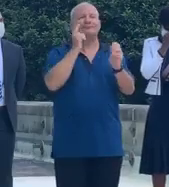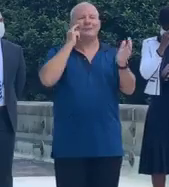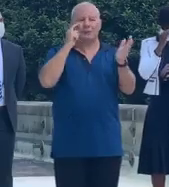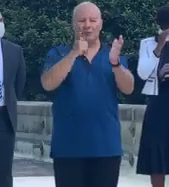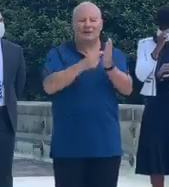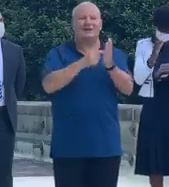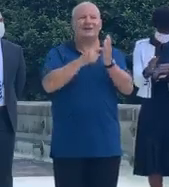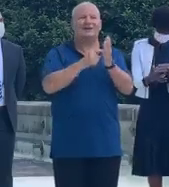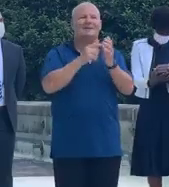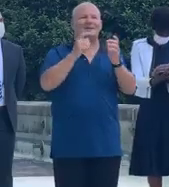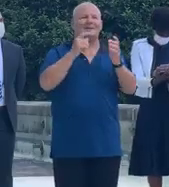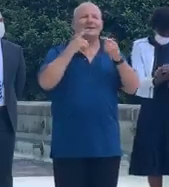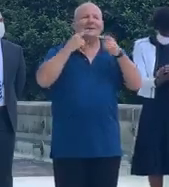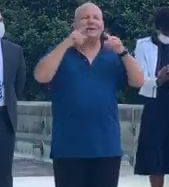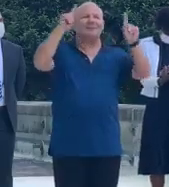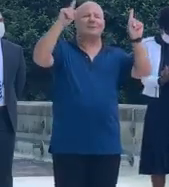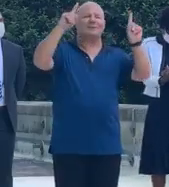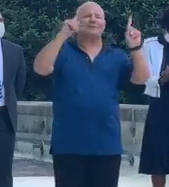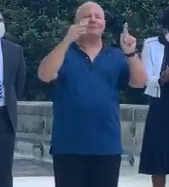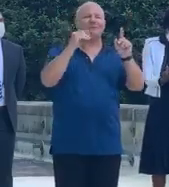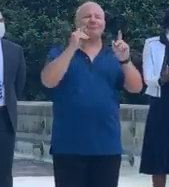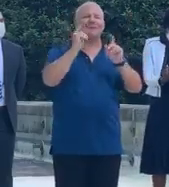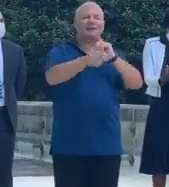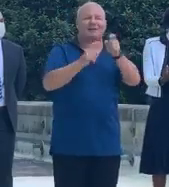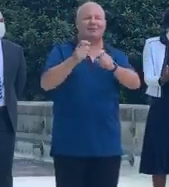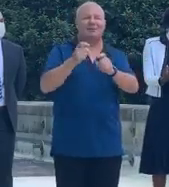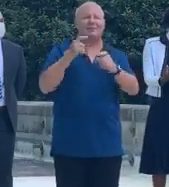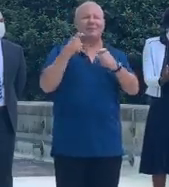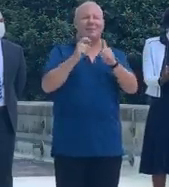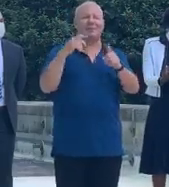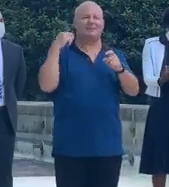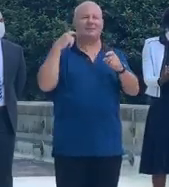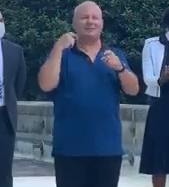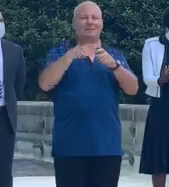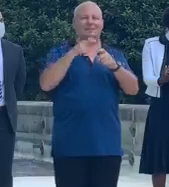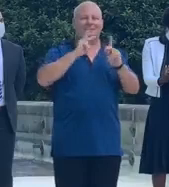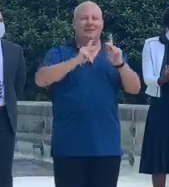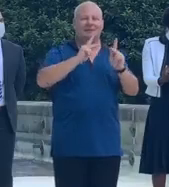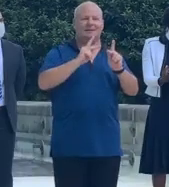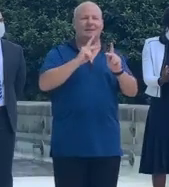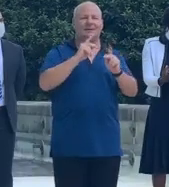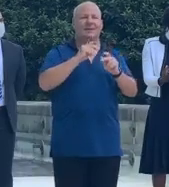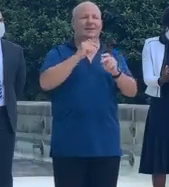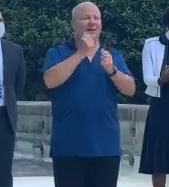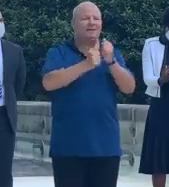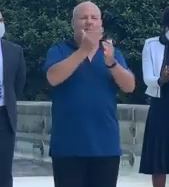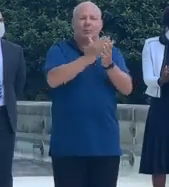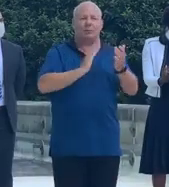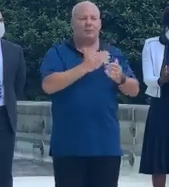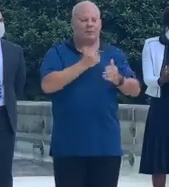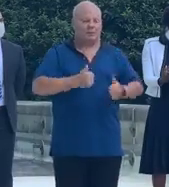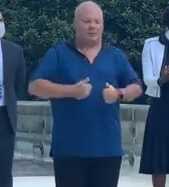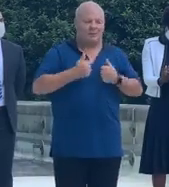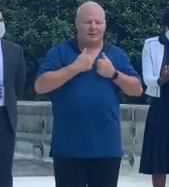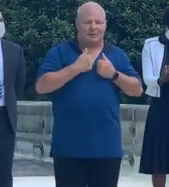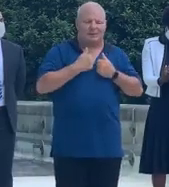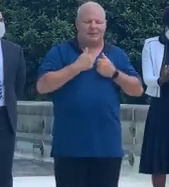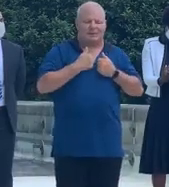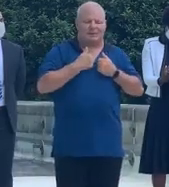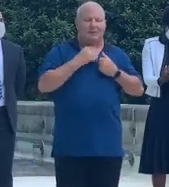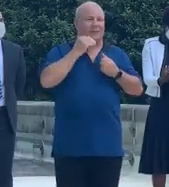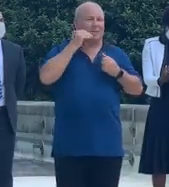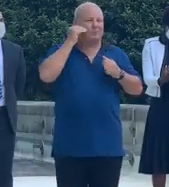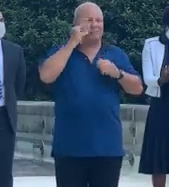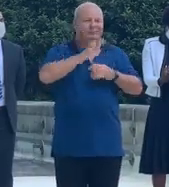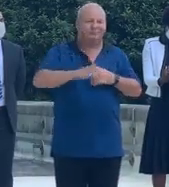and contributions of Hispanics in every aspect of our residents' lives, including their cultural heritage,